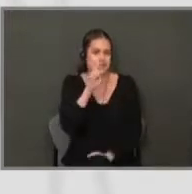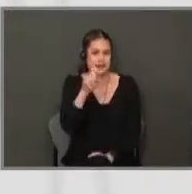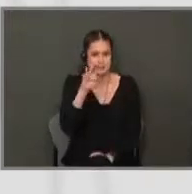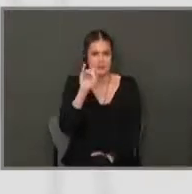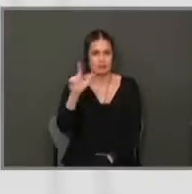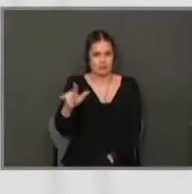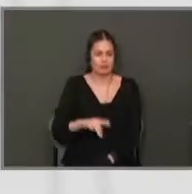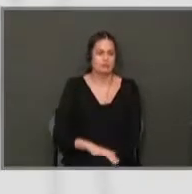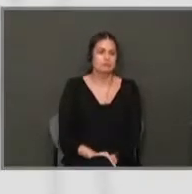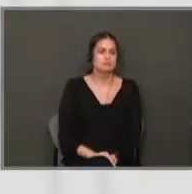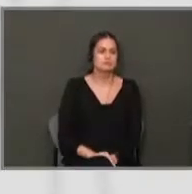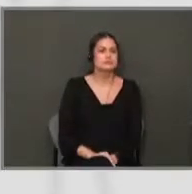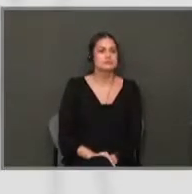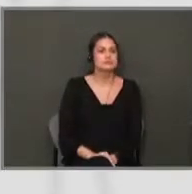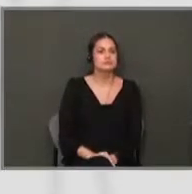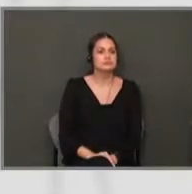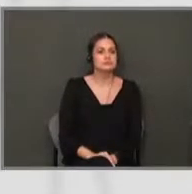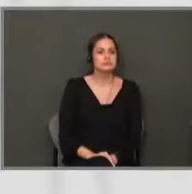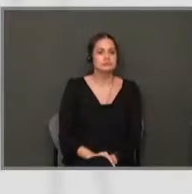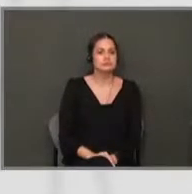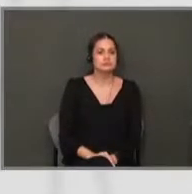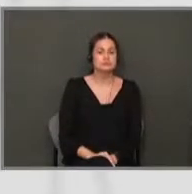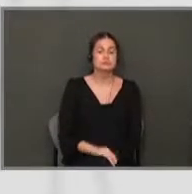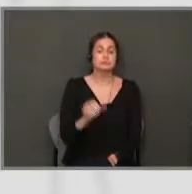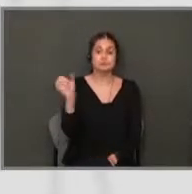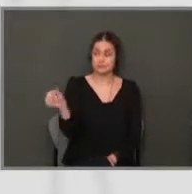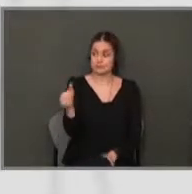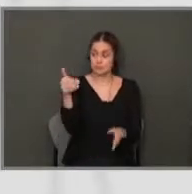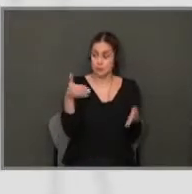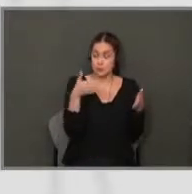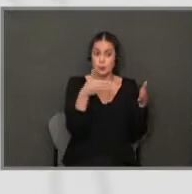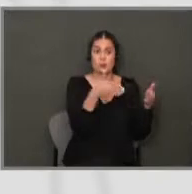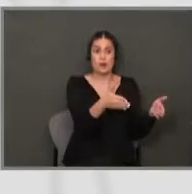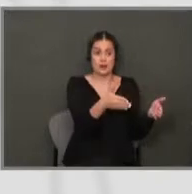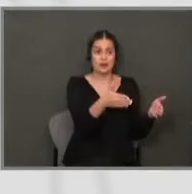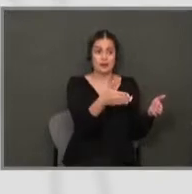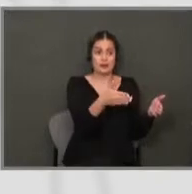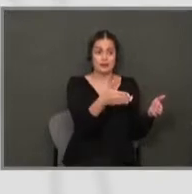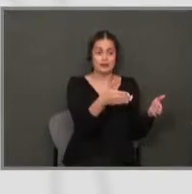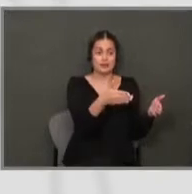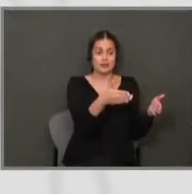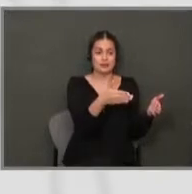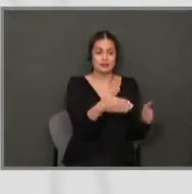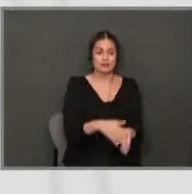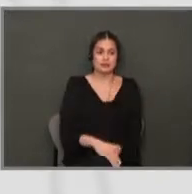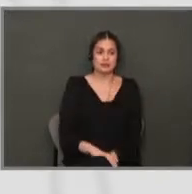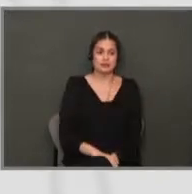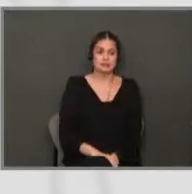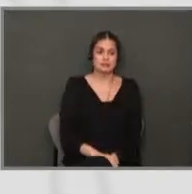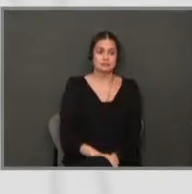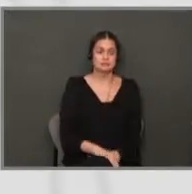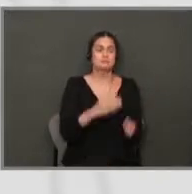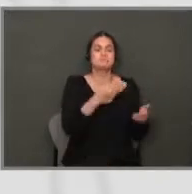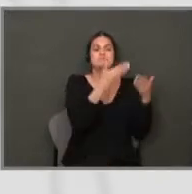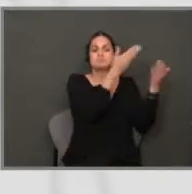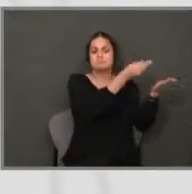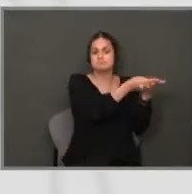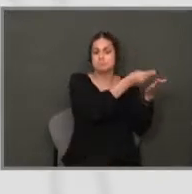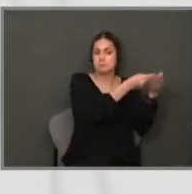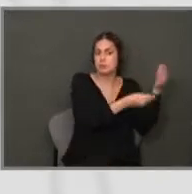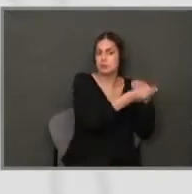Next slide. So the other way we, in the proposed budget, proposes to